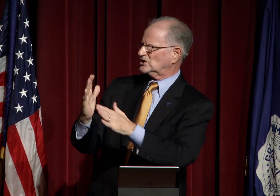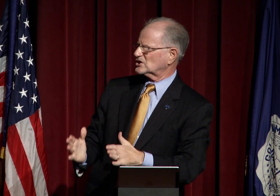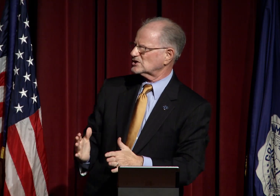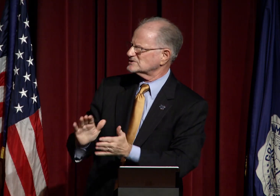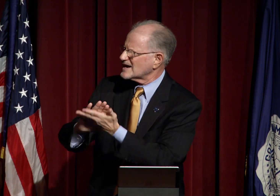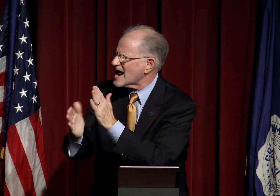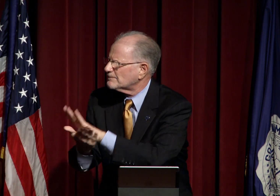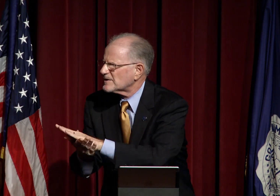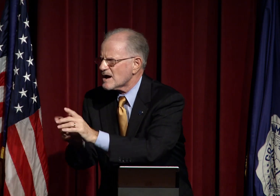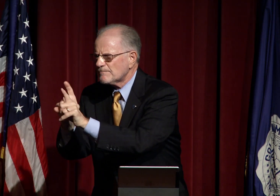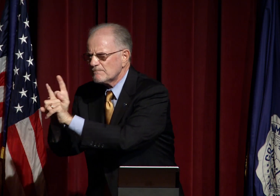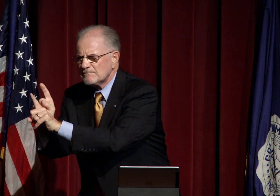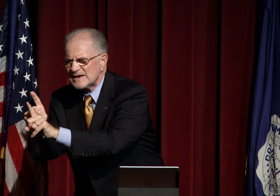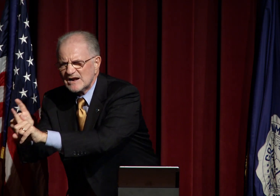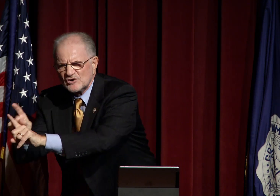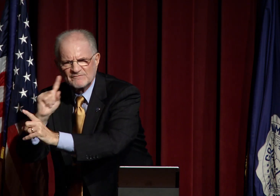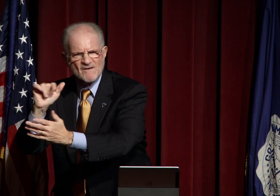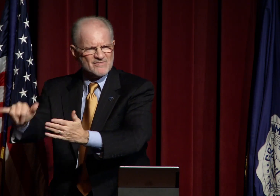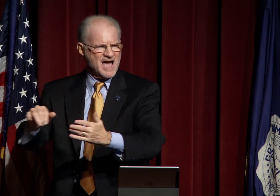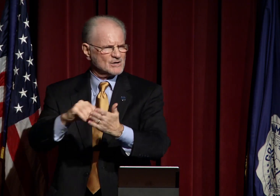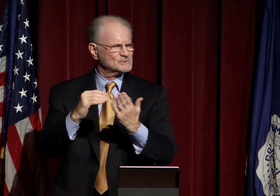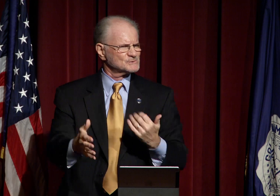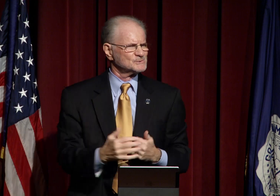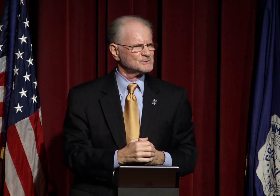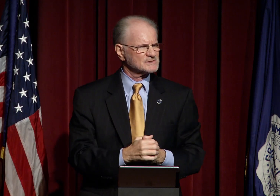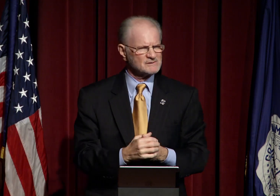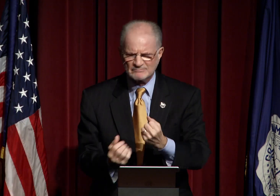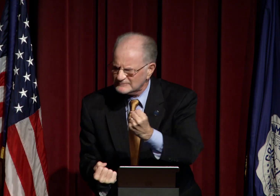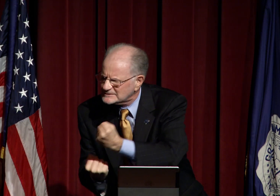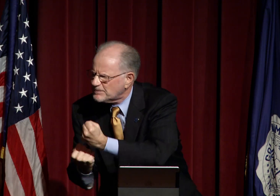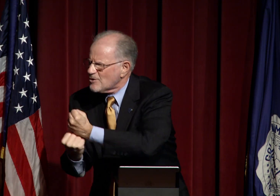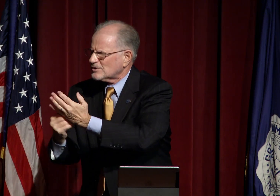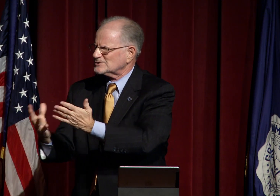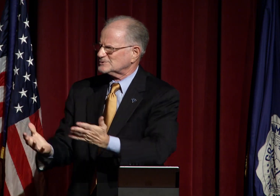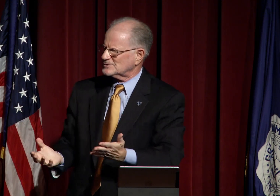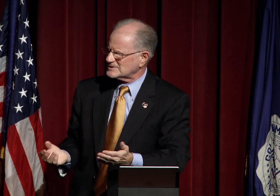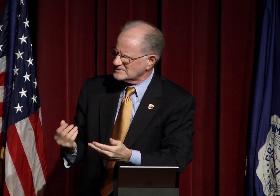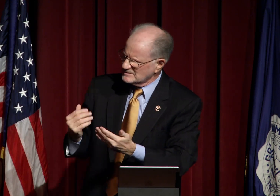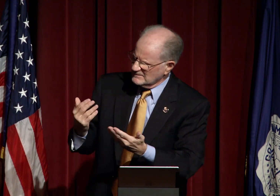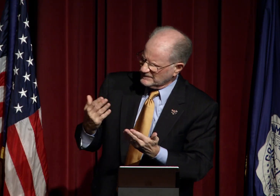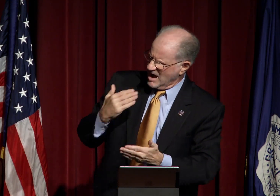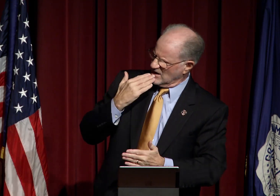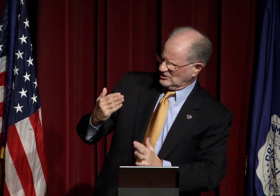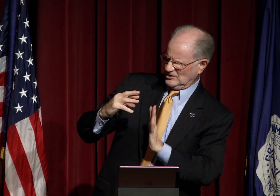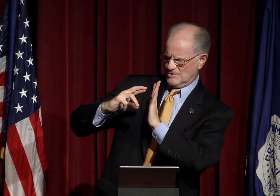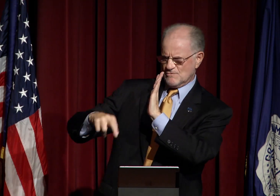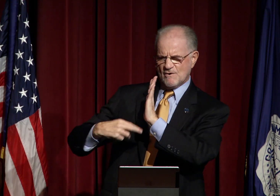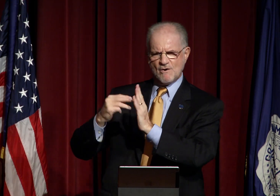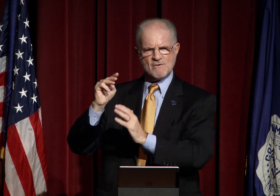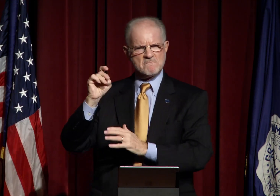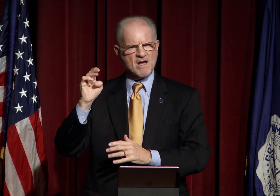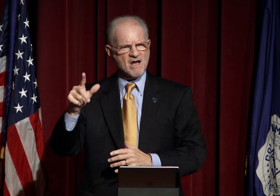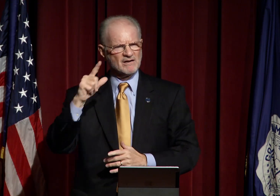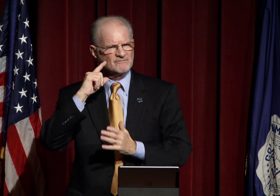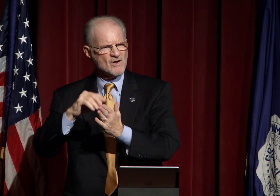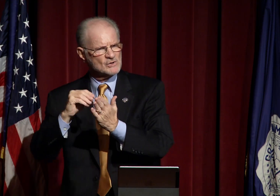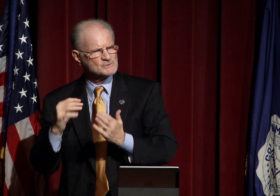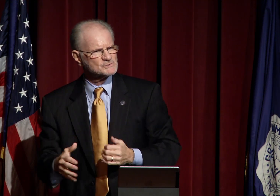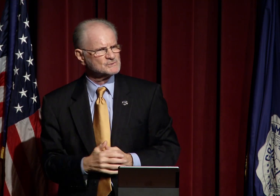is a student worker, become a mentor to that student. Support them in their journey.